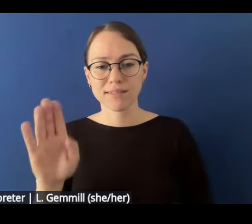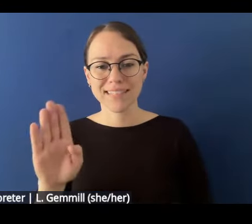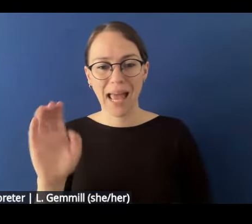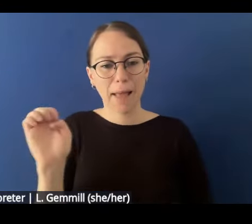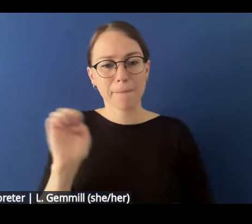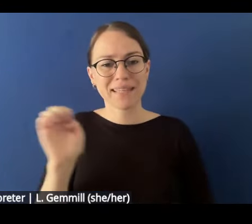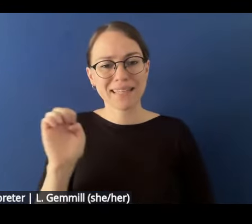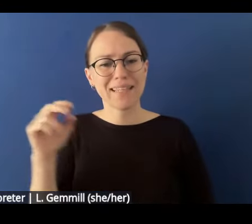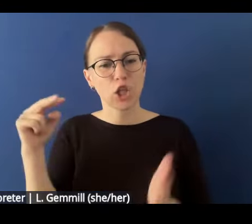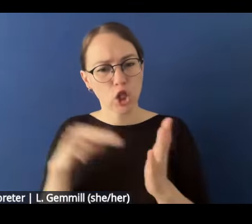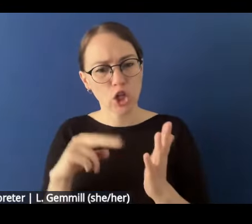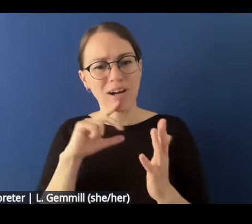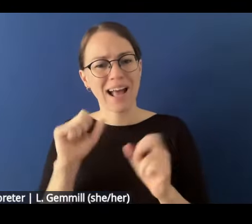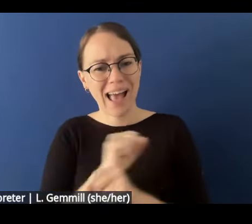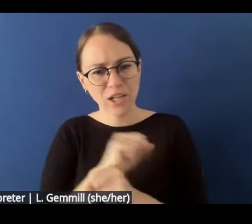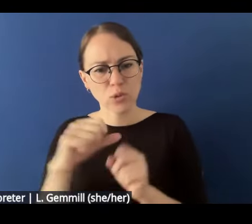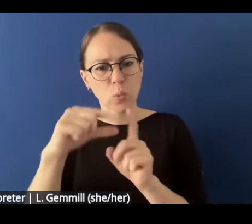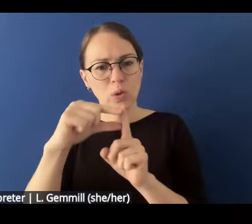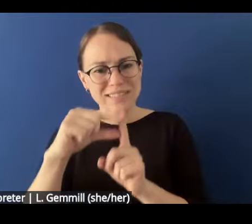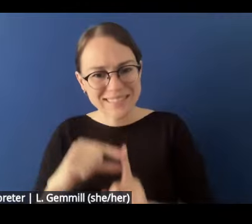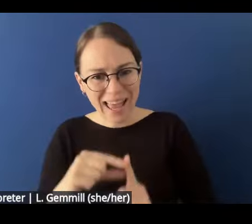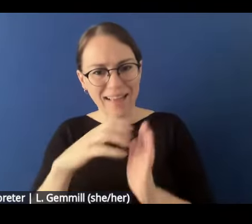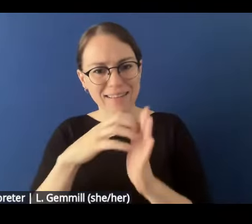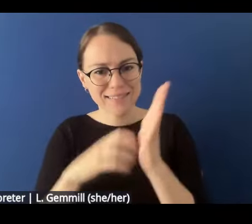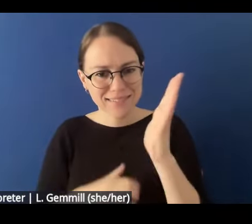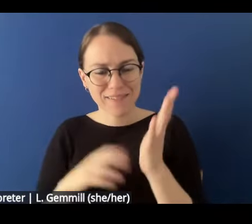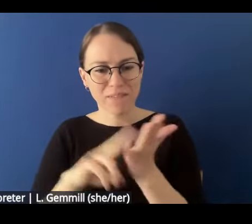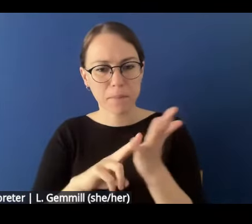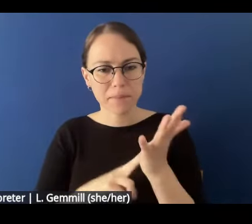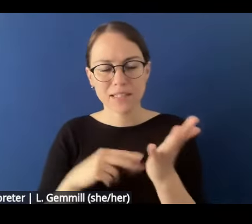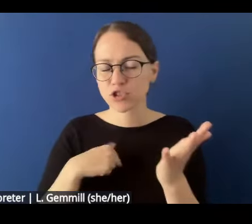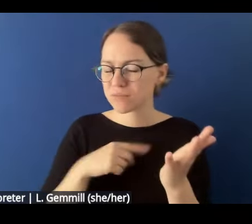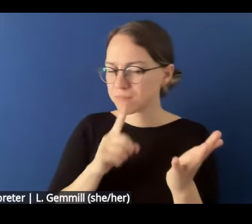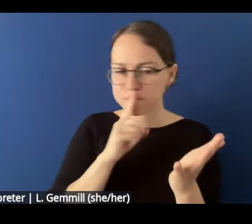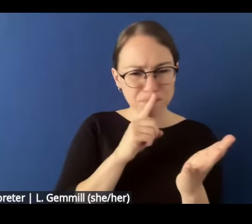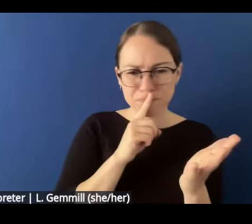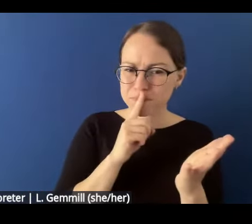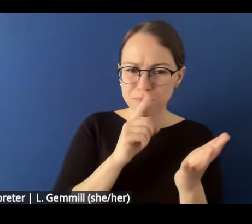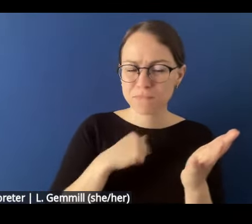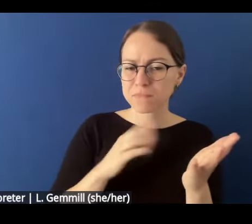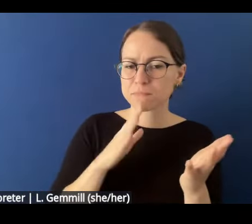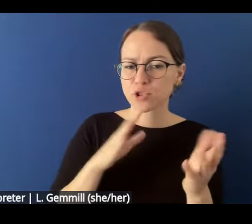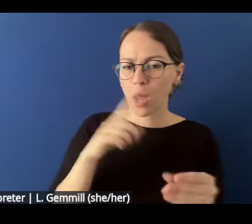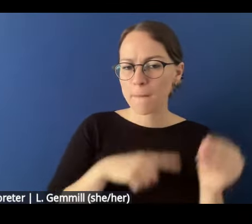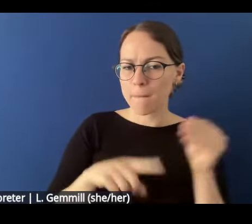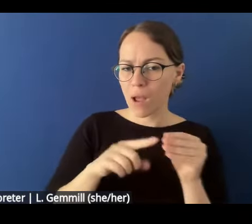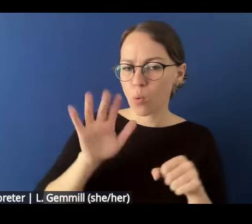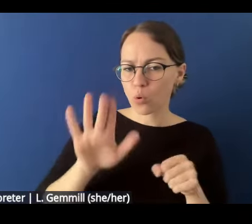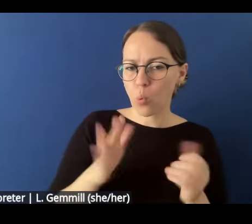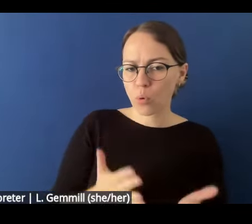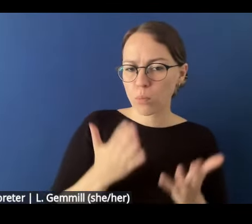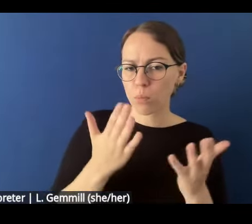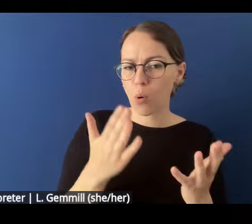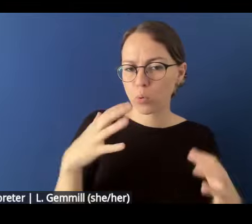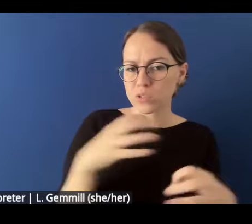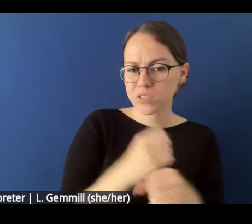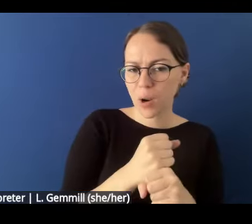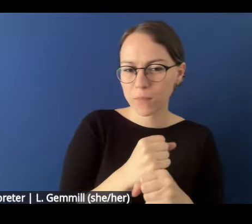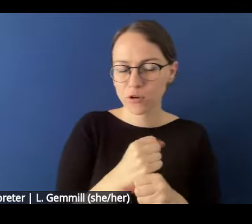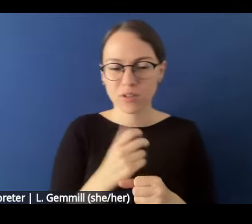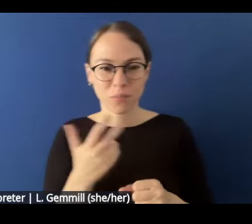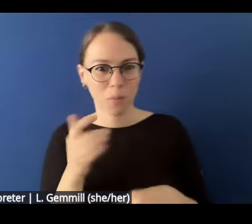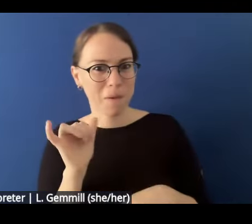petition, No, I'm not talking about the text of the petition. I'm Uh-huh. talking about your proposed summary. well, the proposed summary is on the